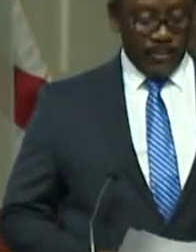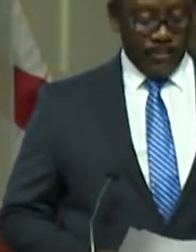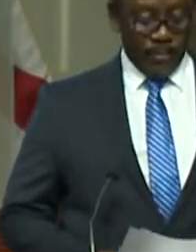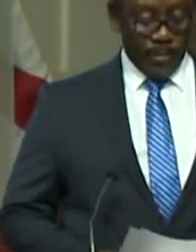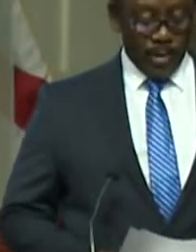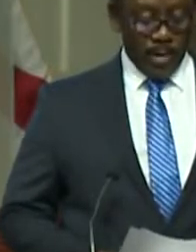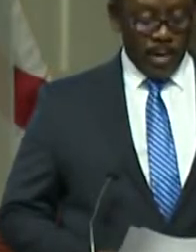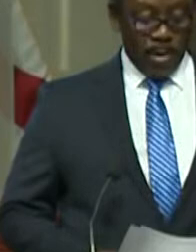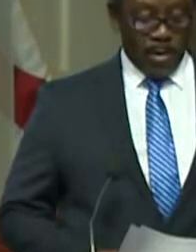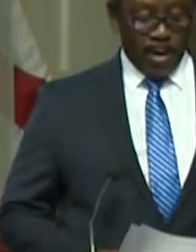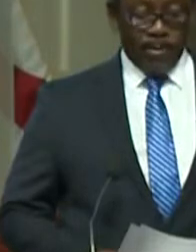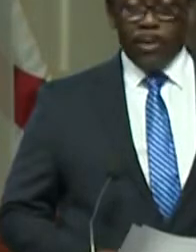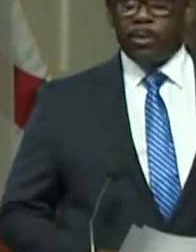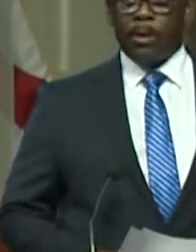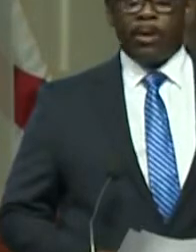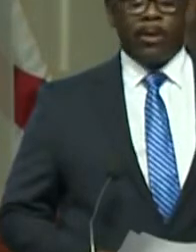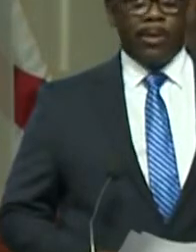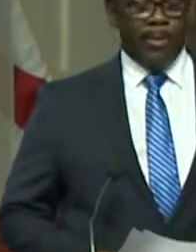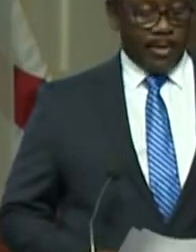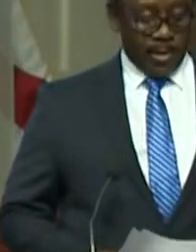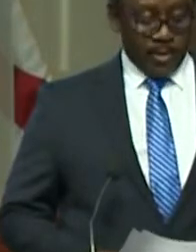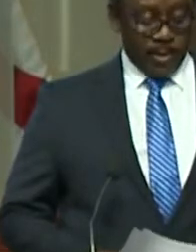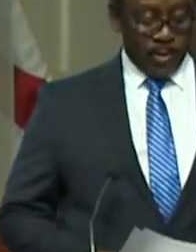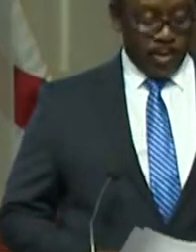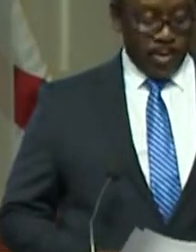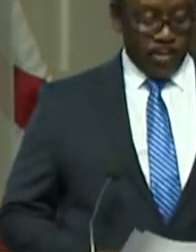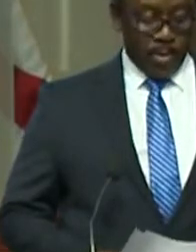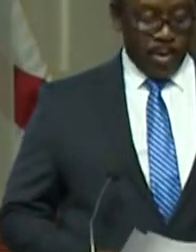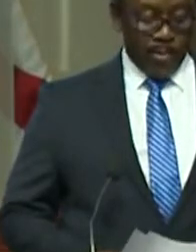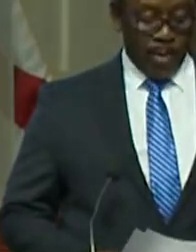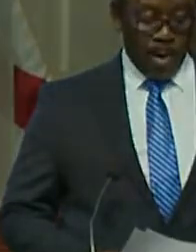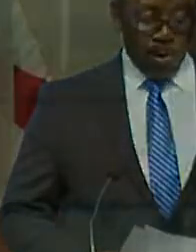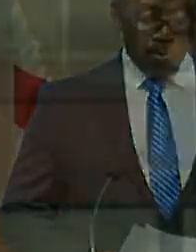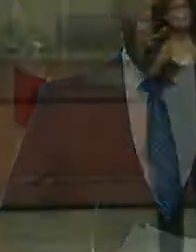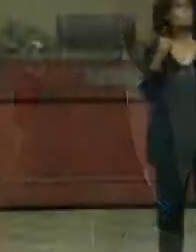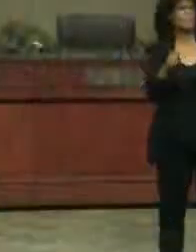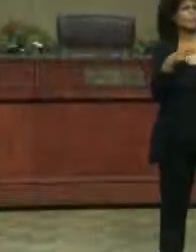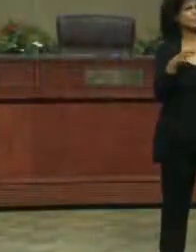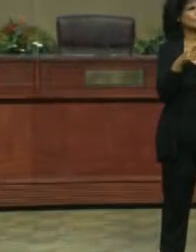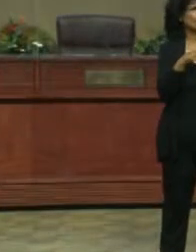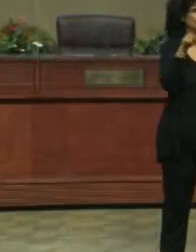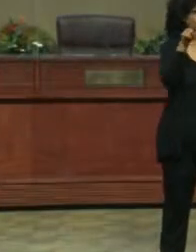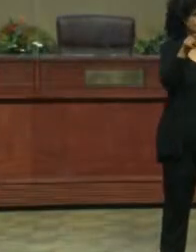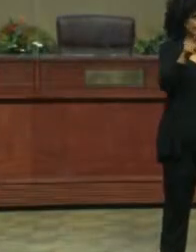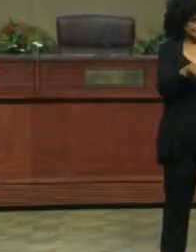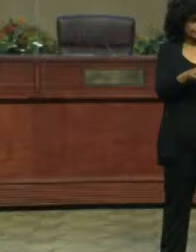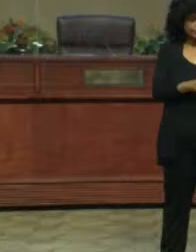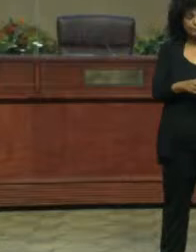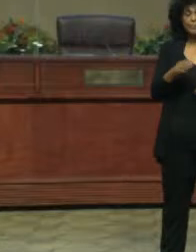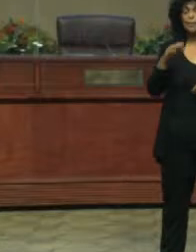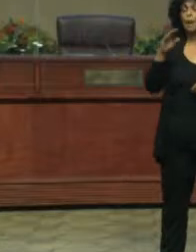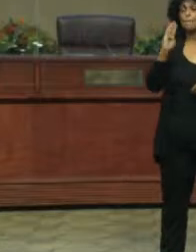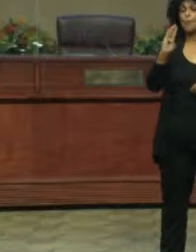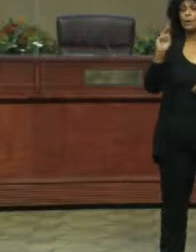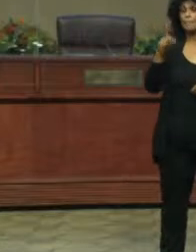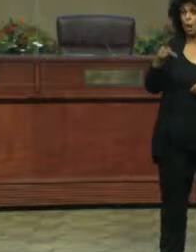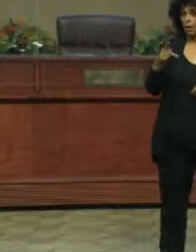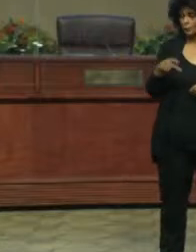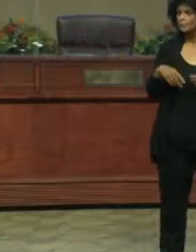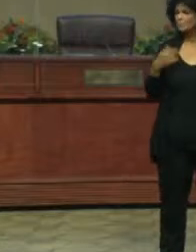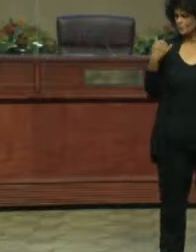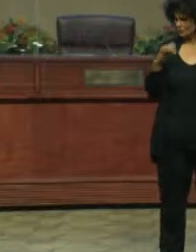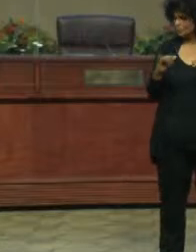ocfl.net/vaccine. Now I'm going to talk a little bit about testing. Barnett Park remains a very busy place for